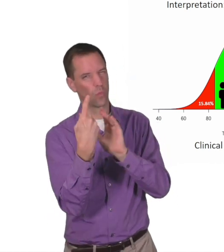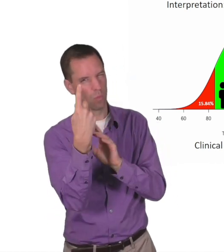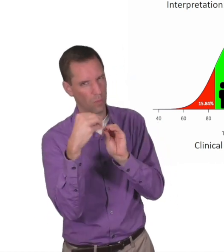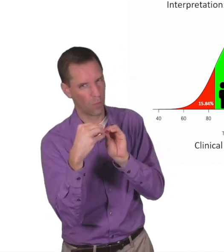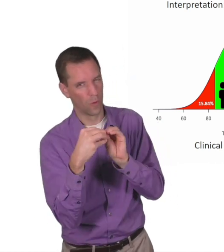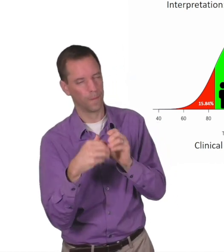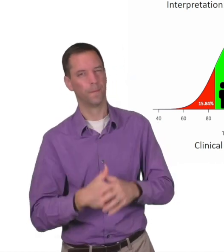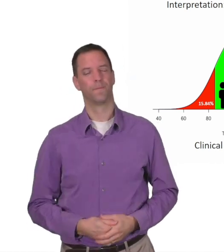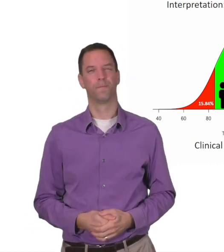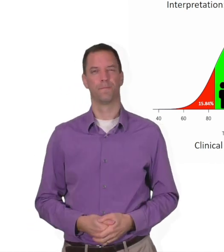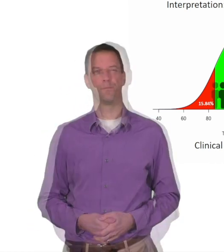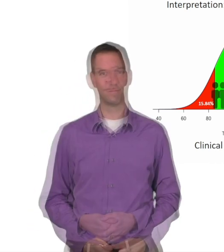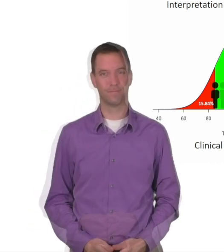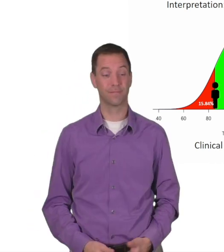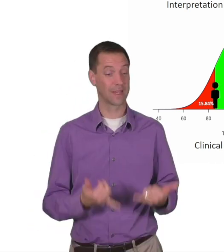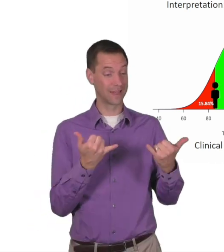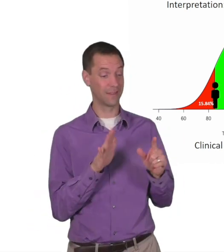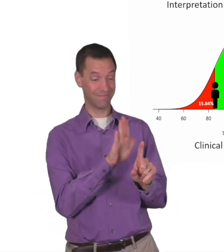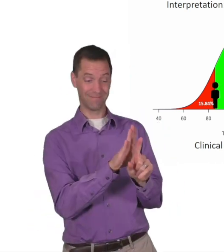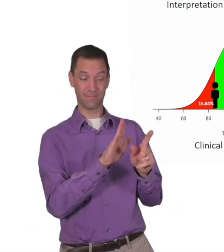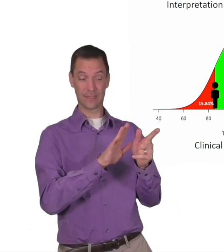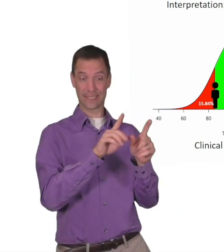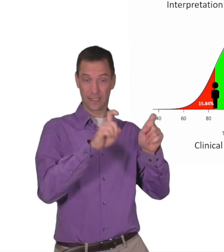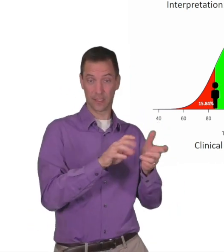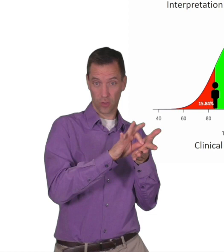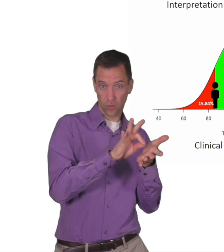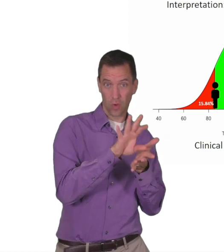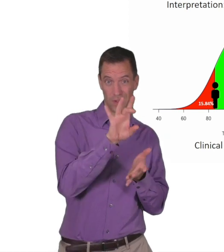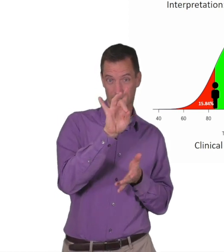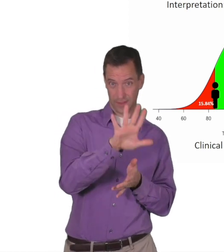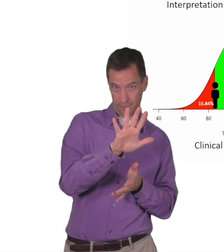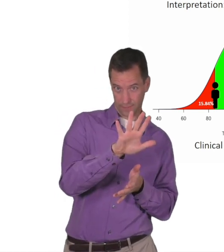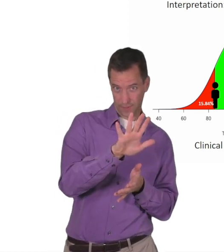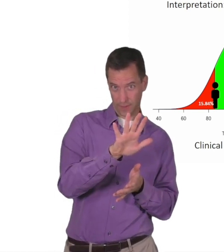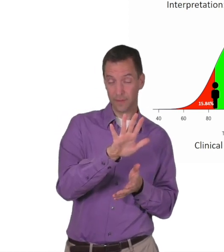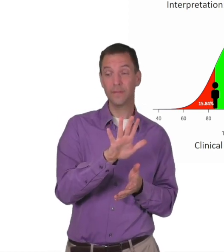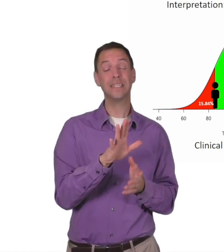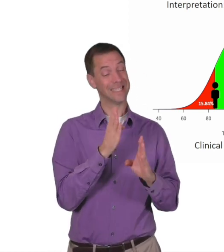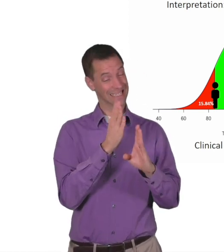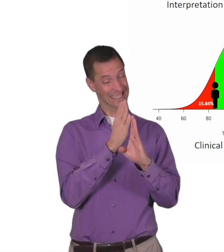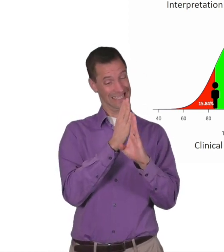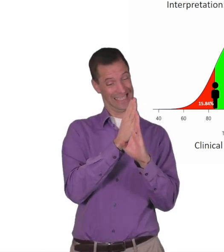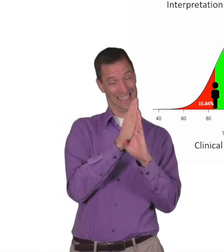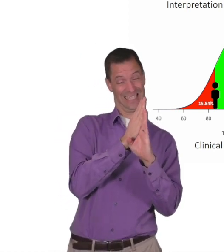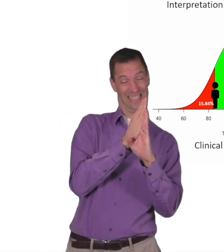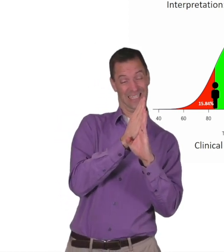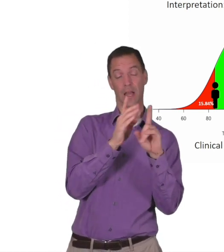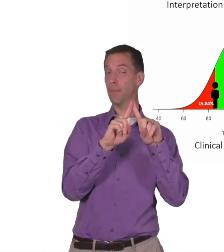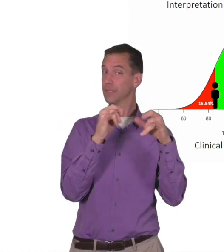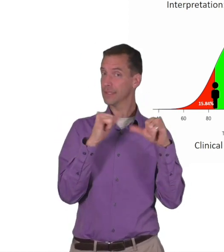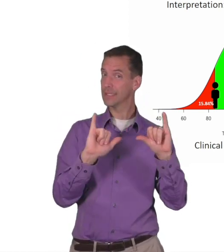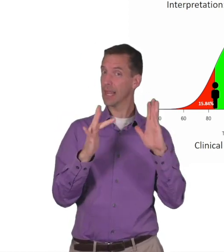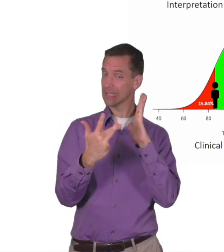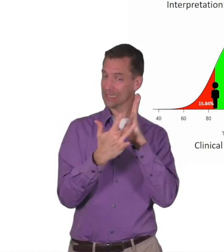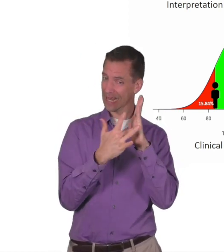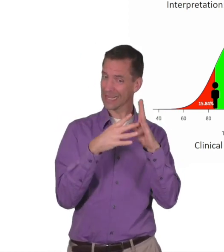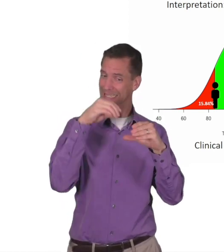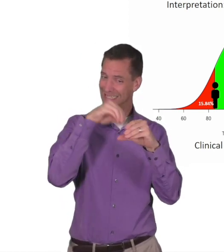133% increase in risk. Let me show you one more. Now the client's test score is an 85, which is right on